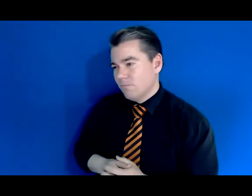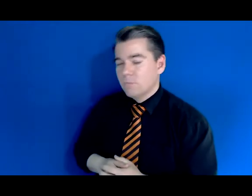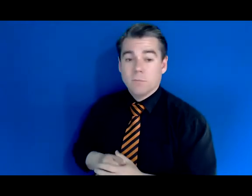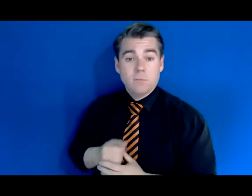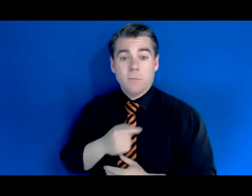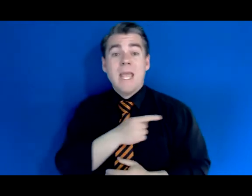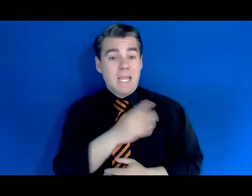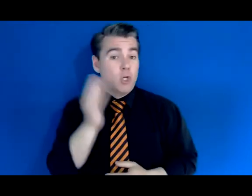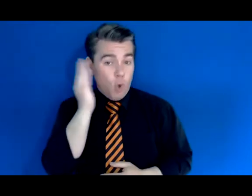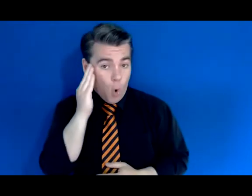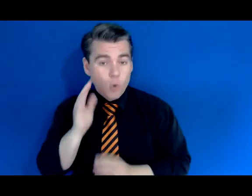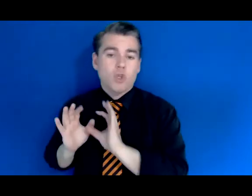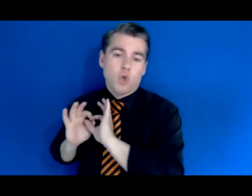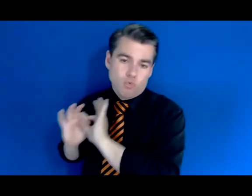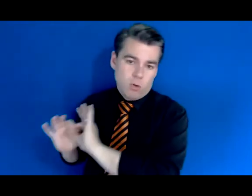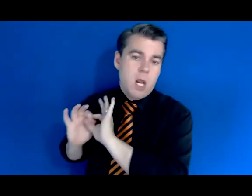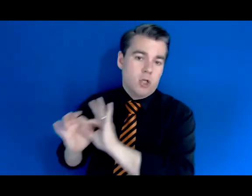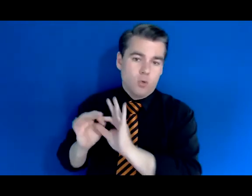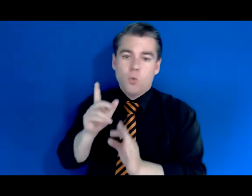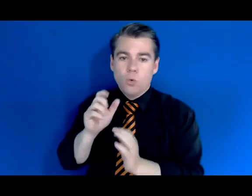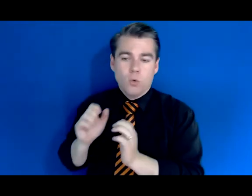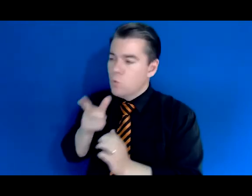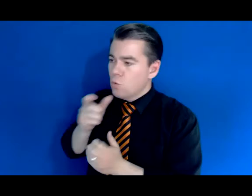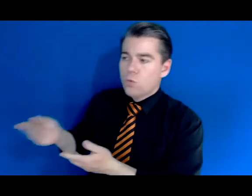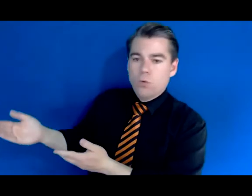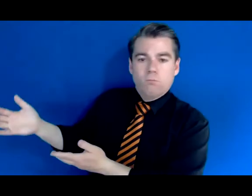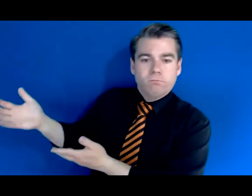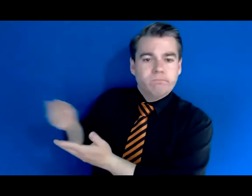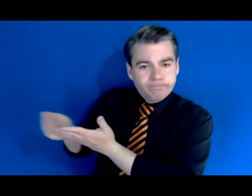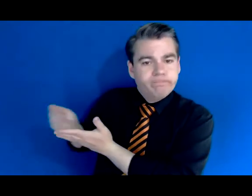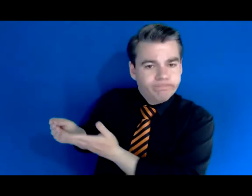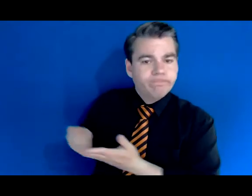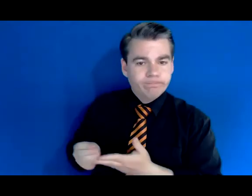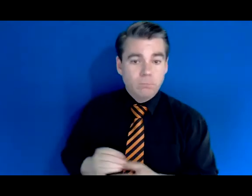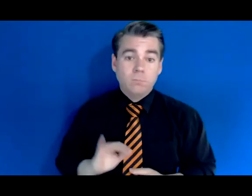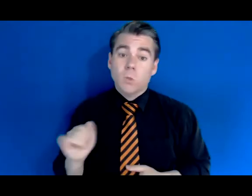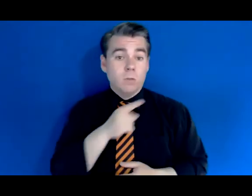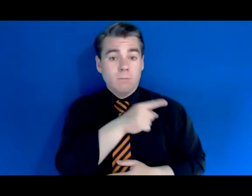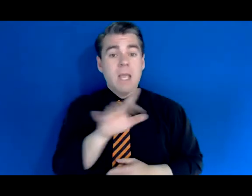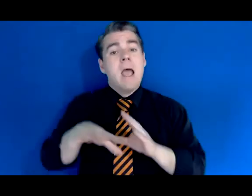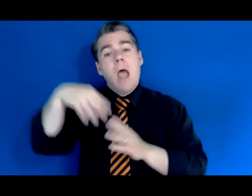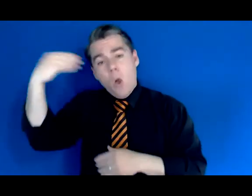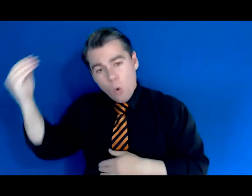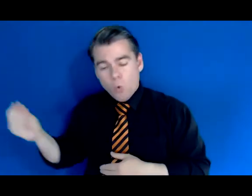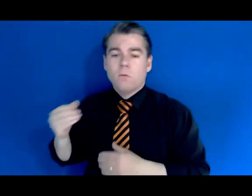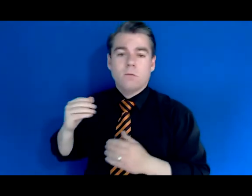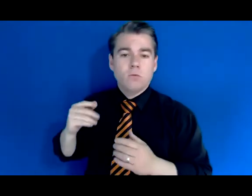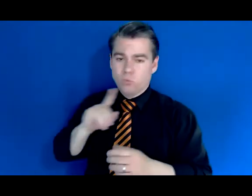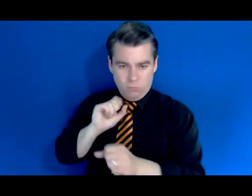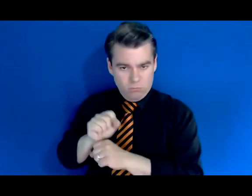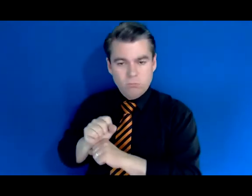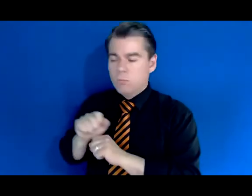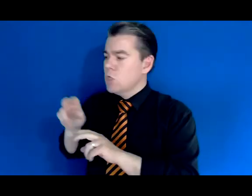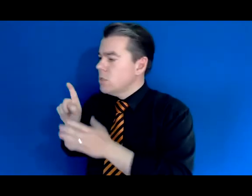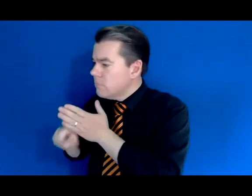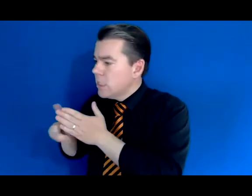has relationships with his suppliers. He has also gone out and physically inspected many of them. He